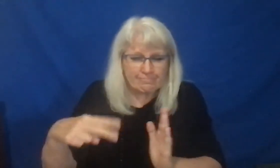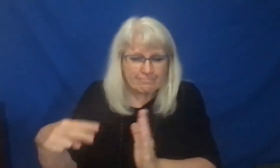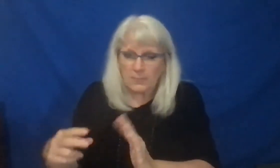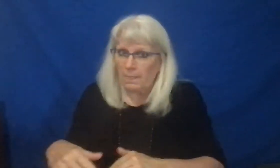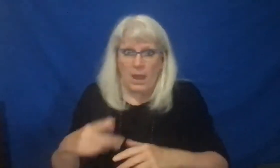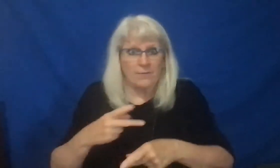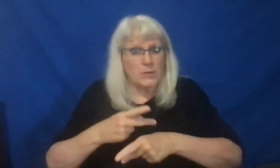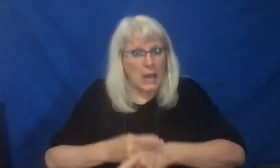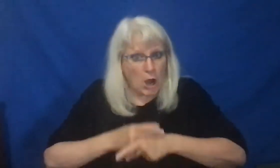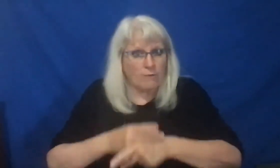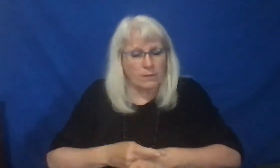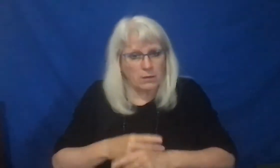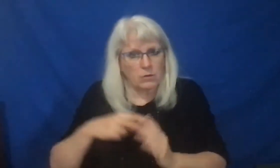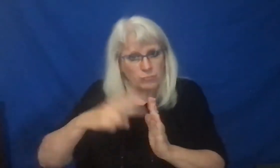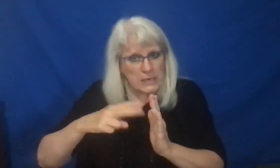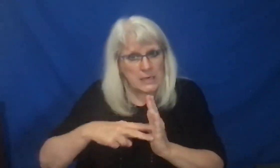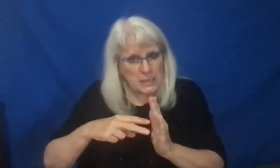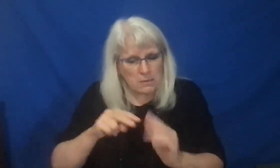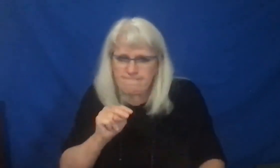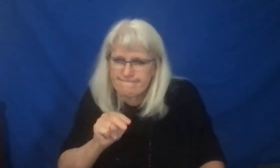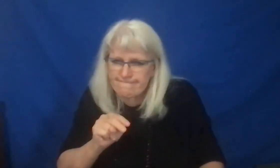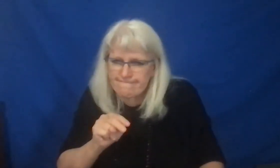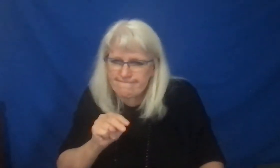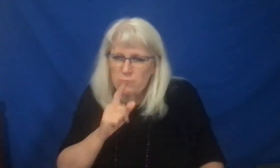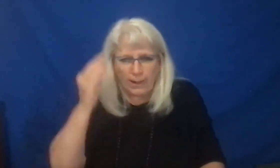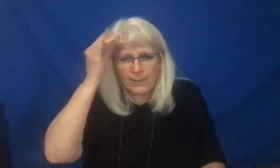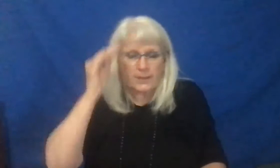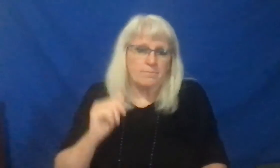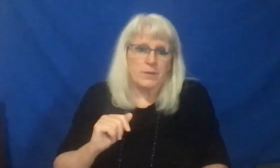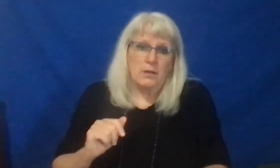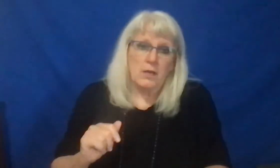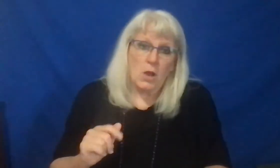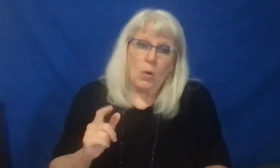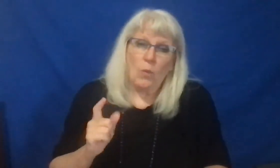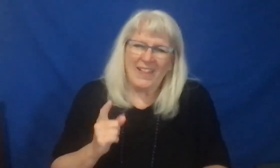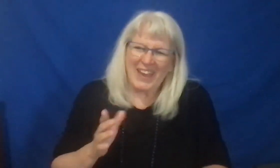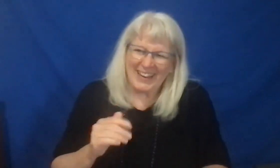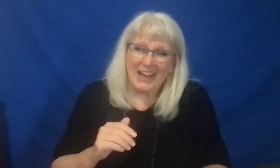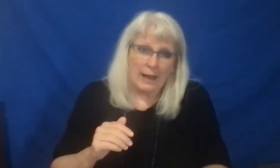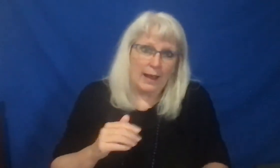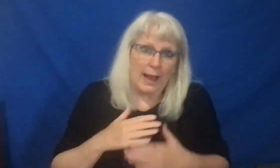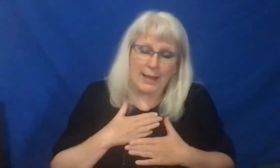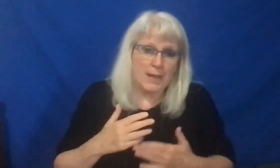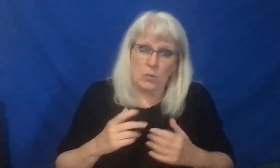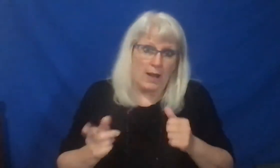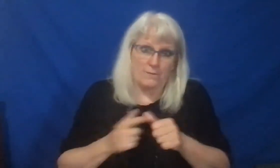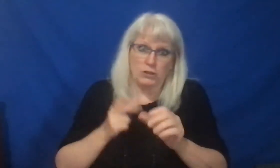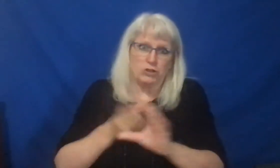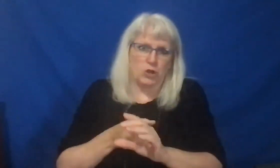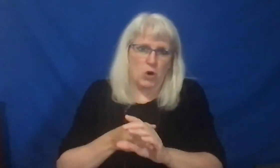consideration, right? I mean, one of the things that I didn't like about general service early on, what I thought I knew, that what I love now